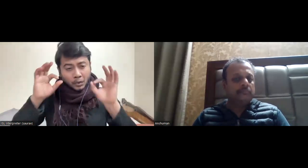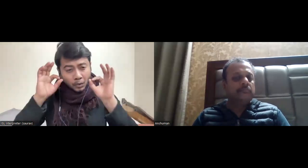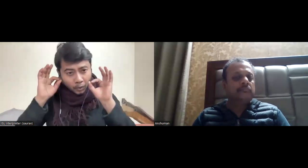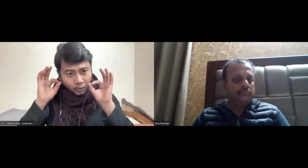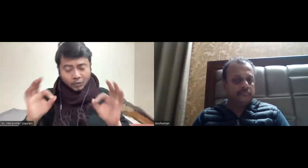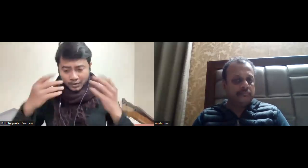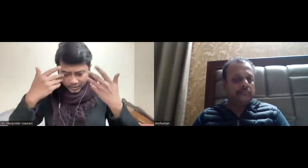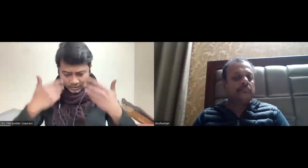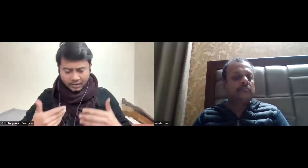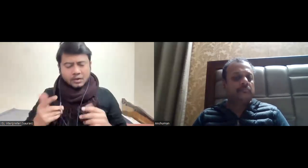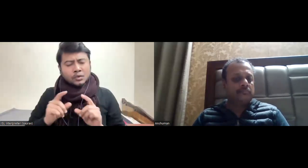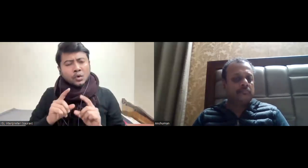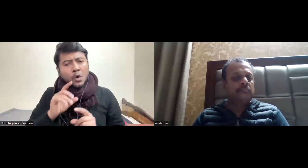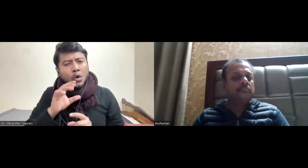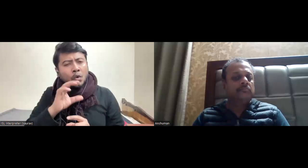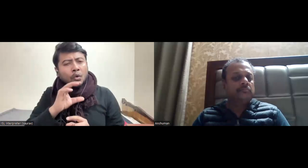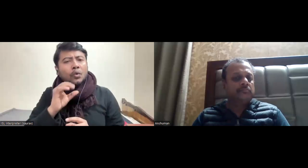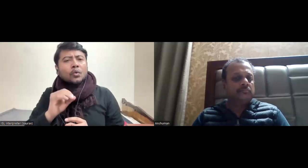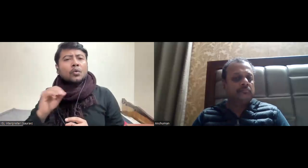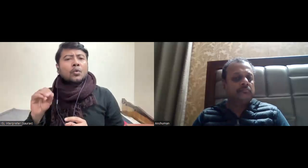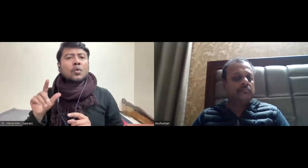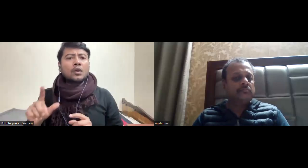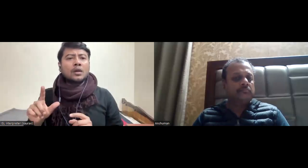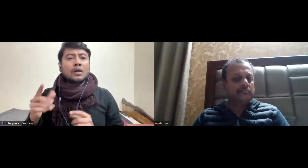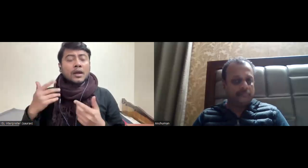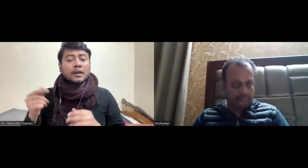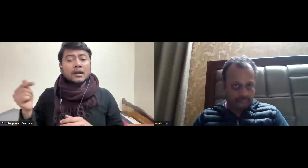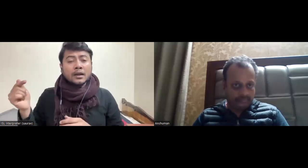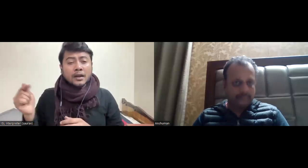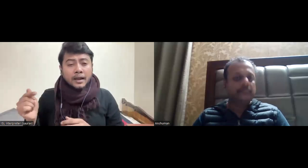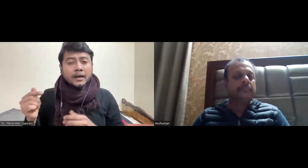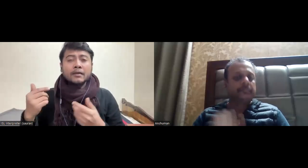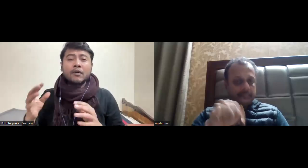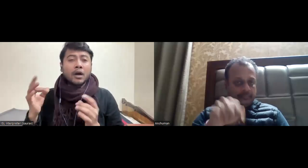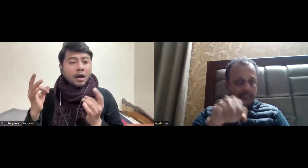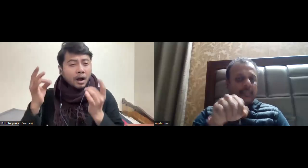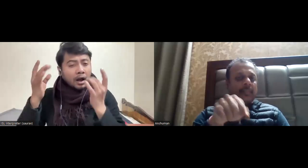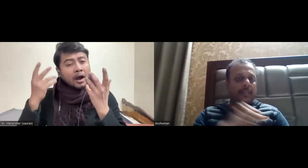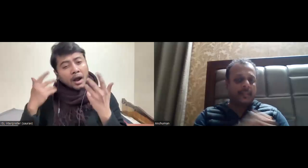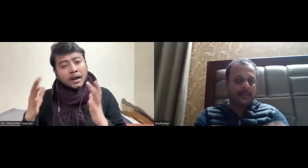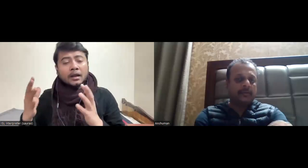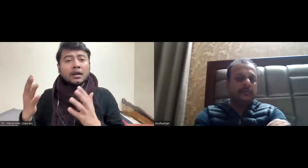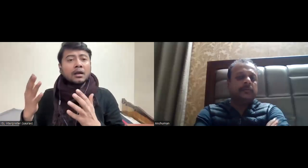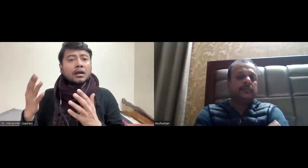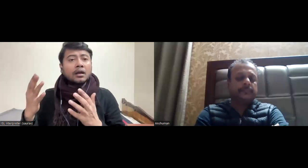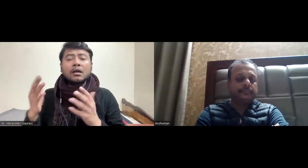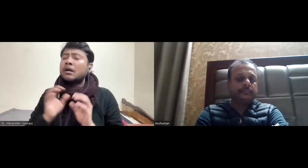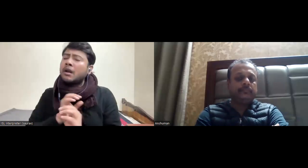an example. So suppose you're chanting and at the same time you are getting irritated and